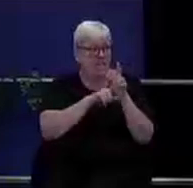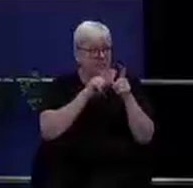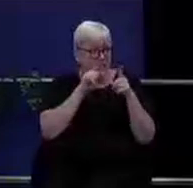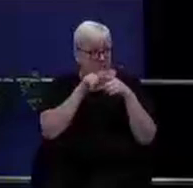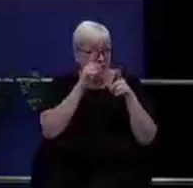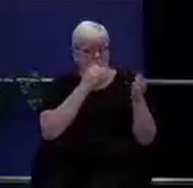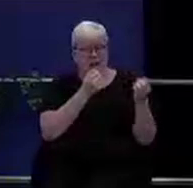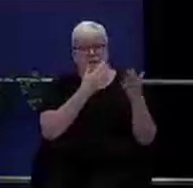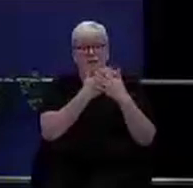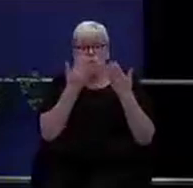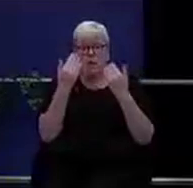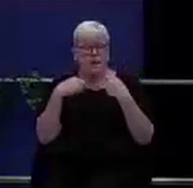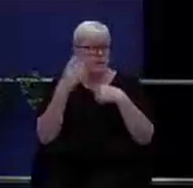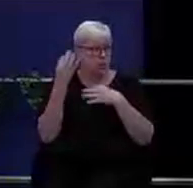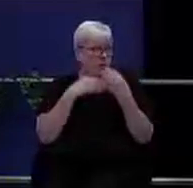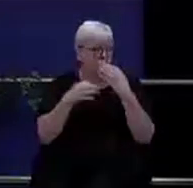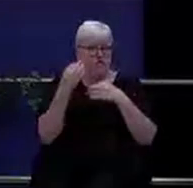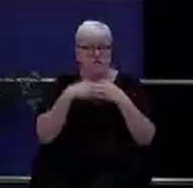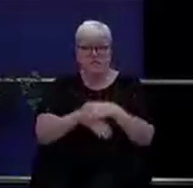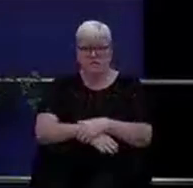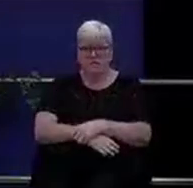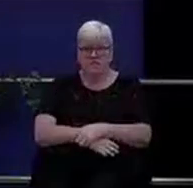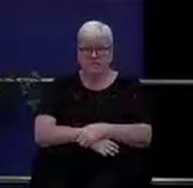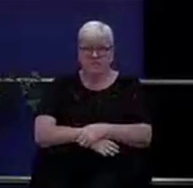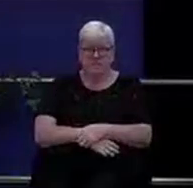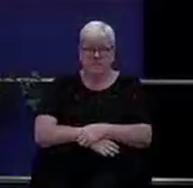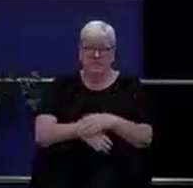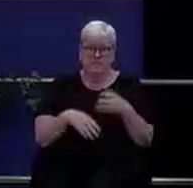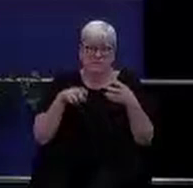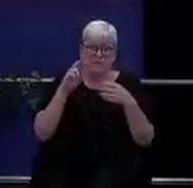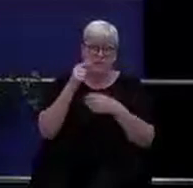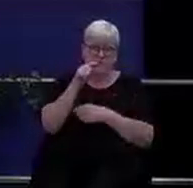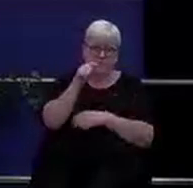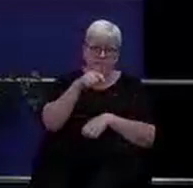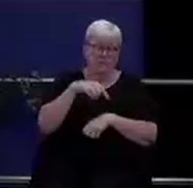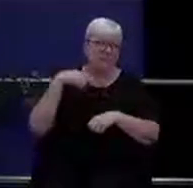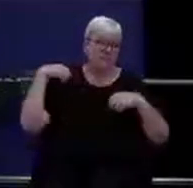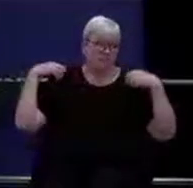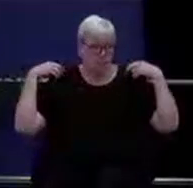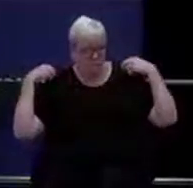yes, I'd welcome any questions. So in the second row there.